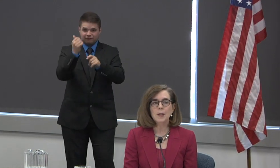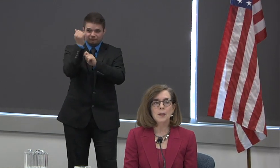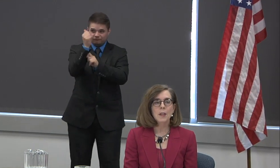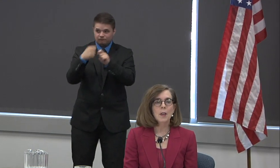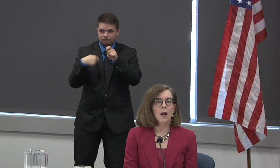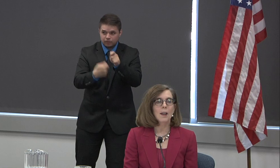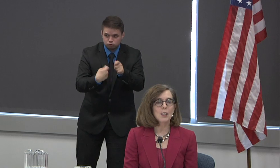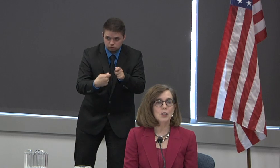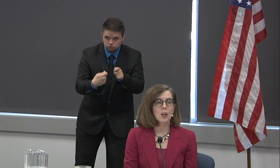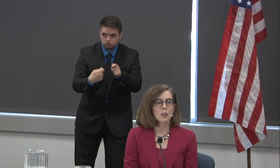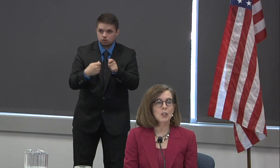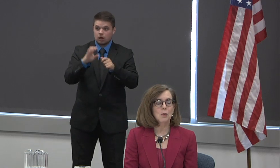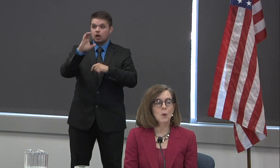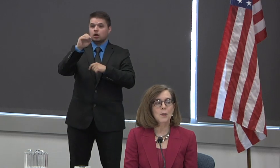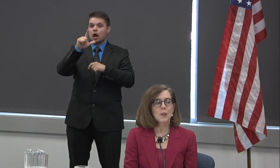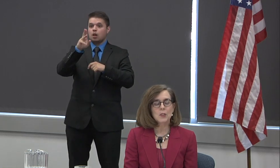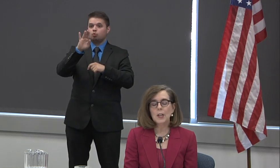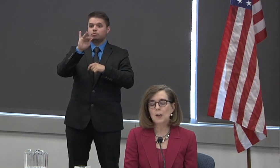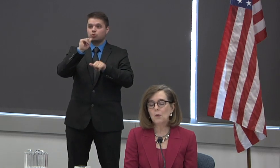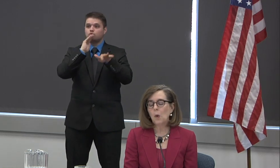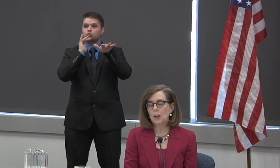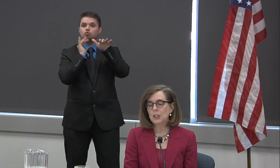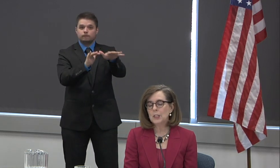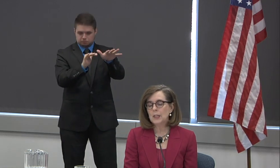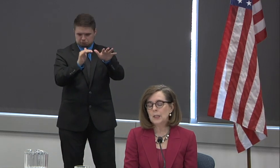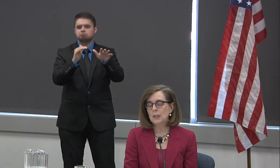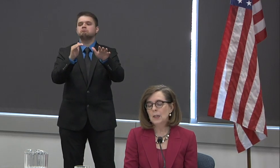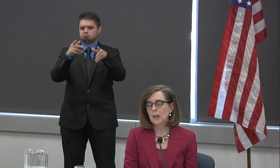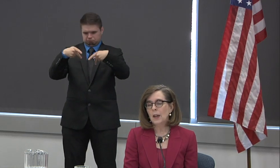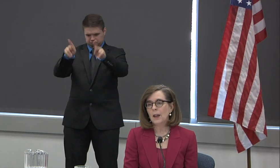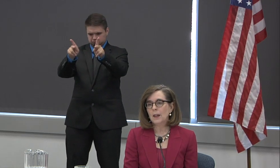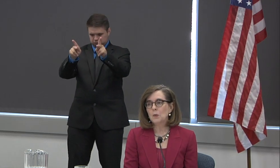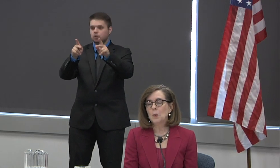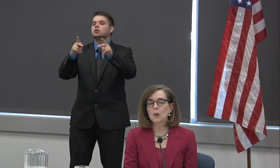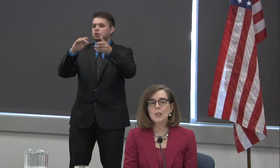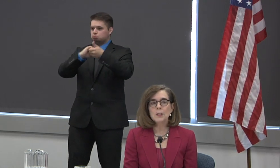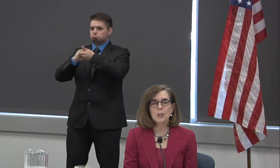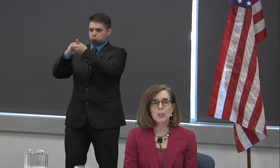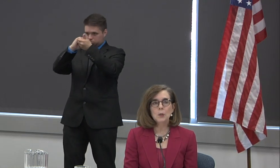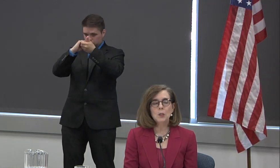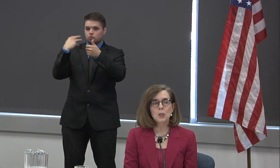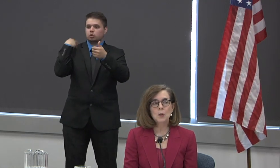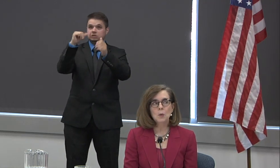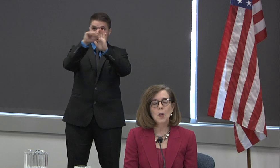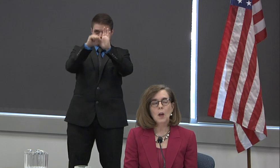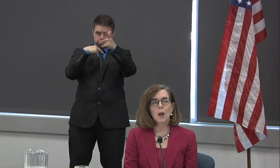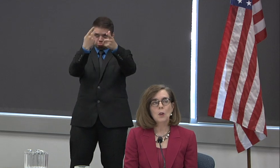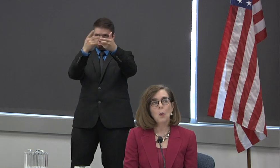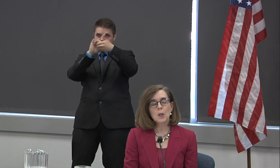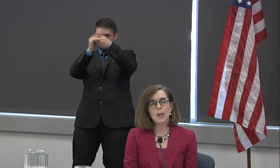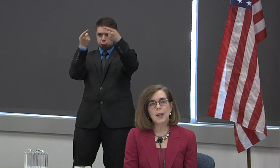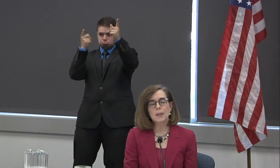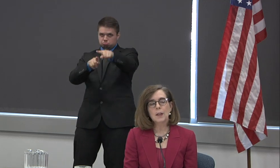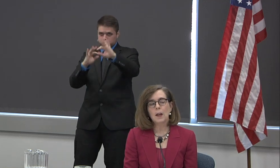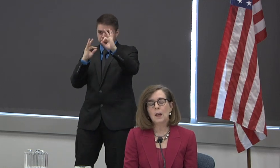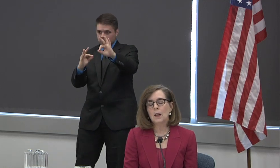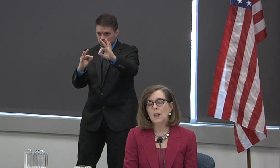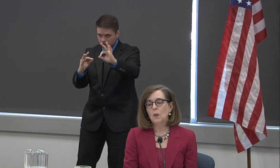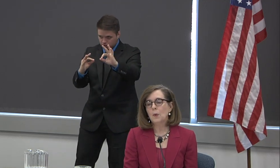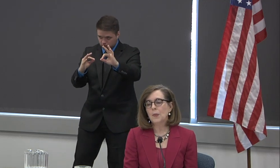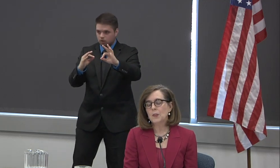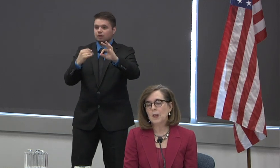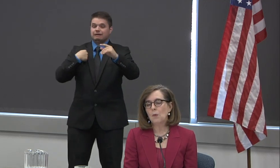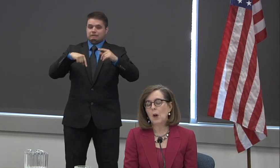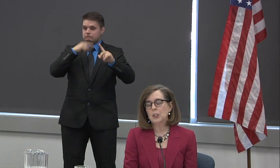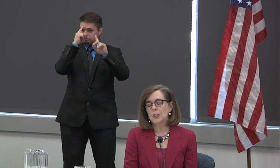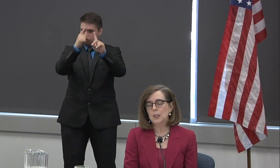in conjunction with the state of Washington, and we'll continue to coordinate with the